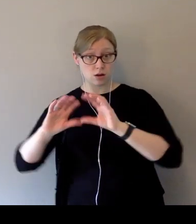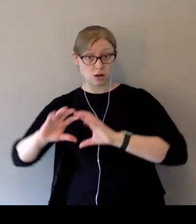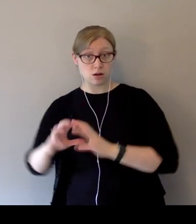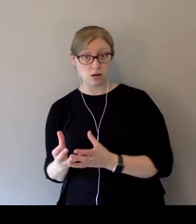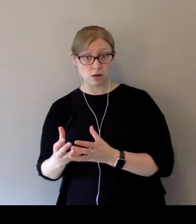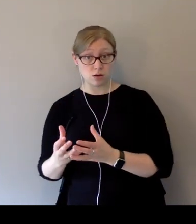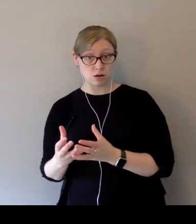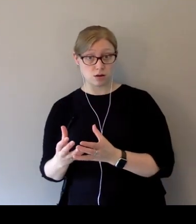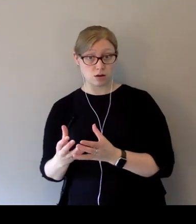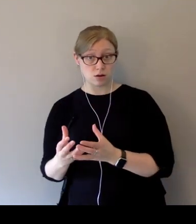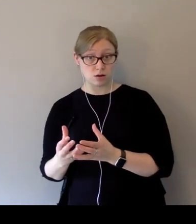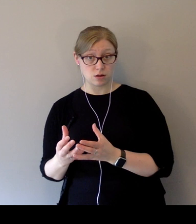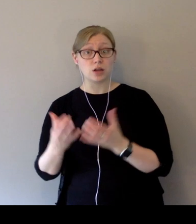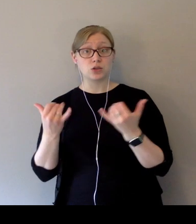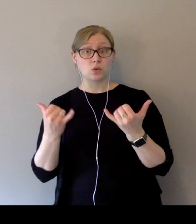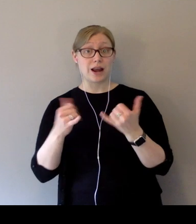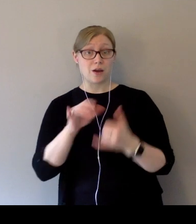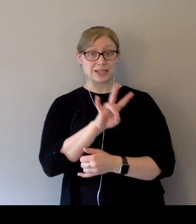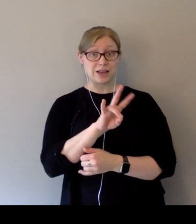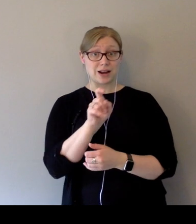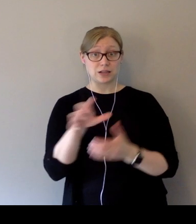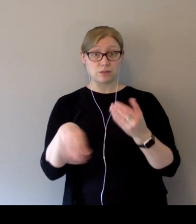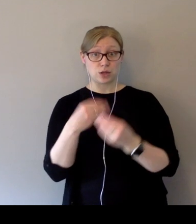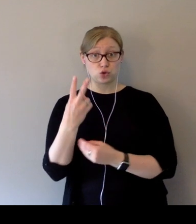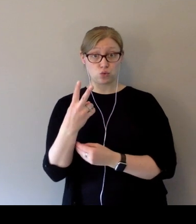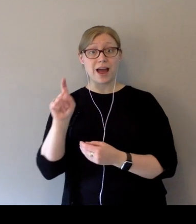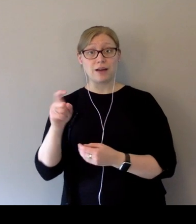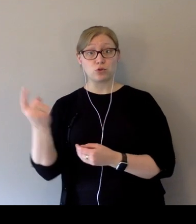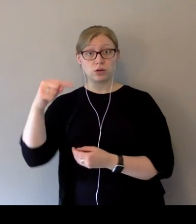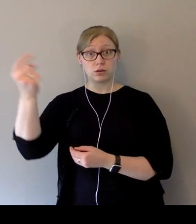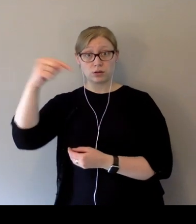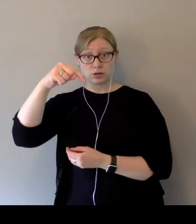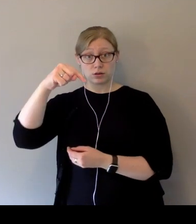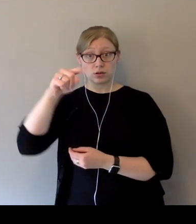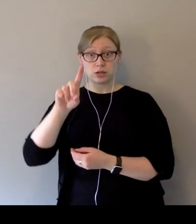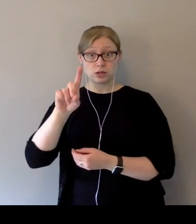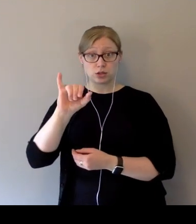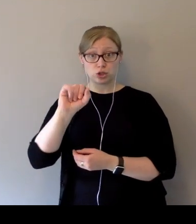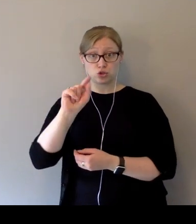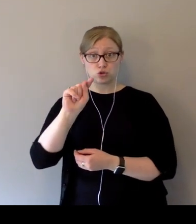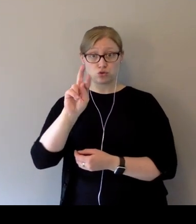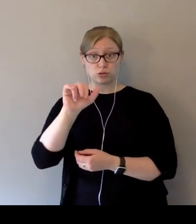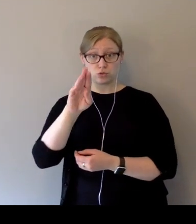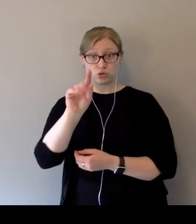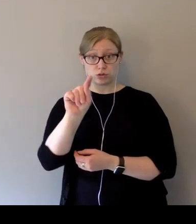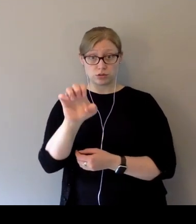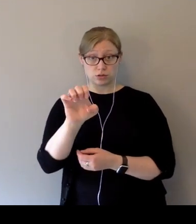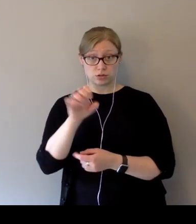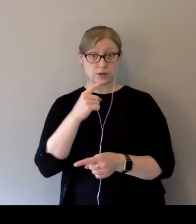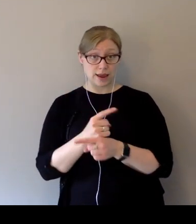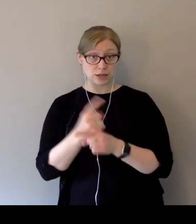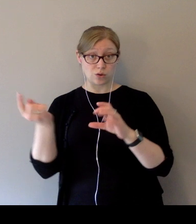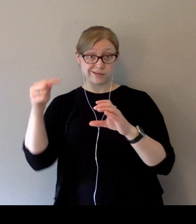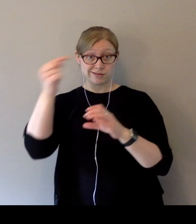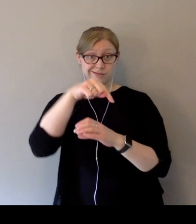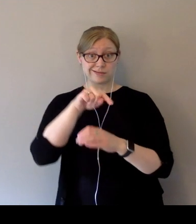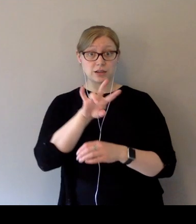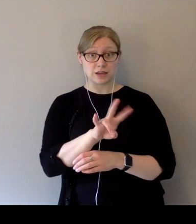to distribute, is equal to 10 times x minus 2. And so I have 7x plus 14